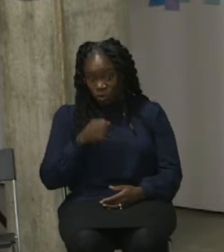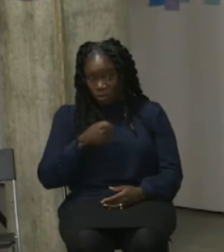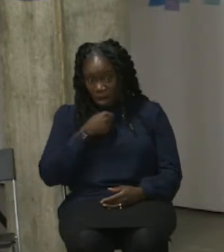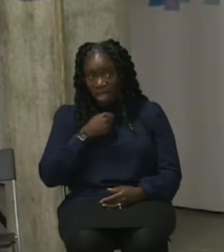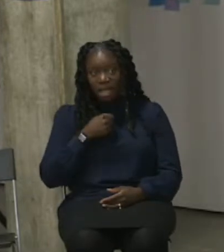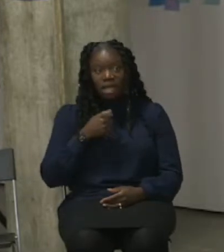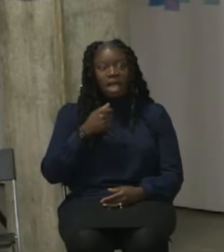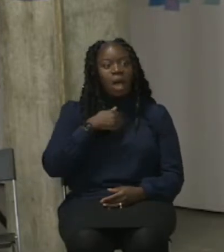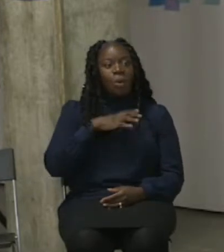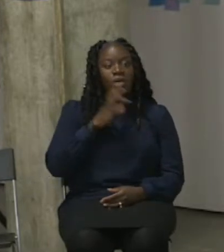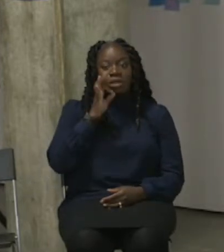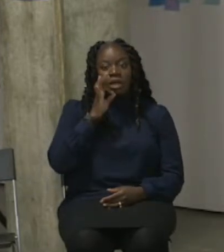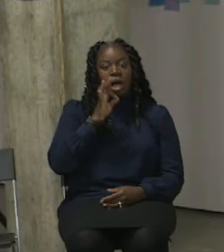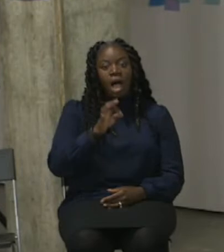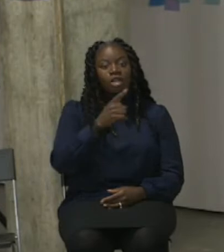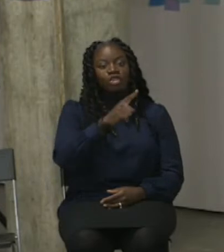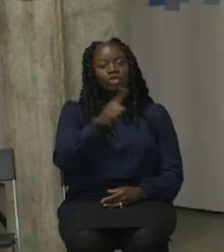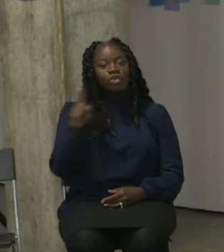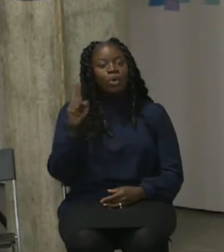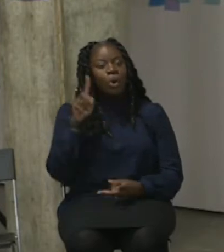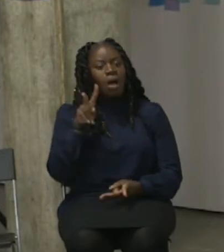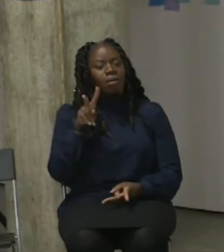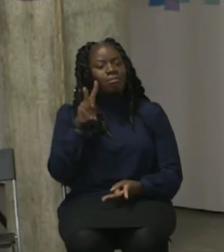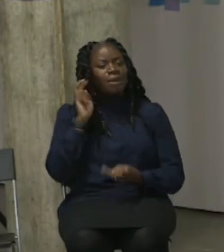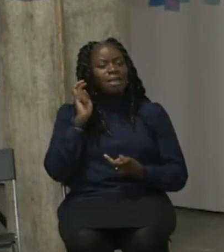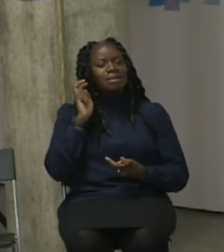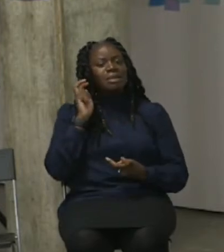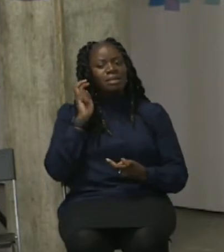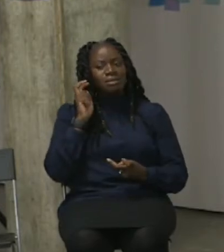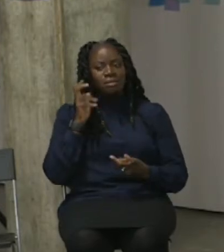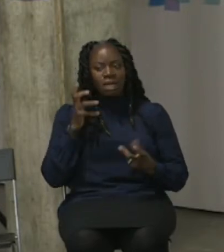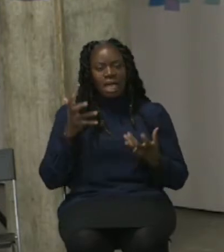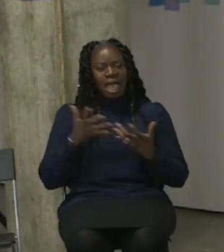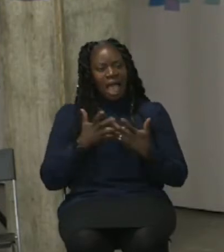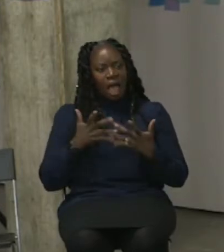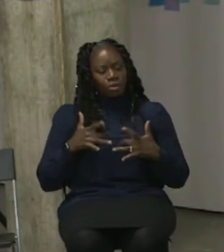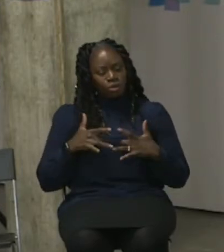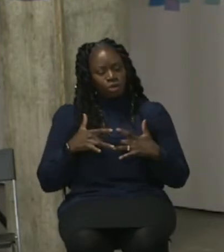Yeah, I'd like to ask, you're listening, what do you feel?